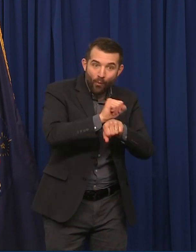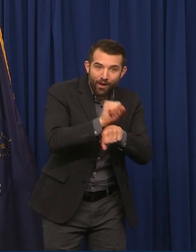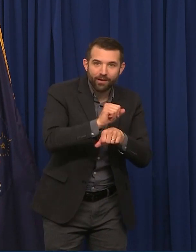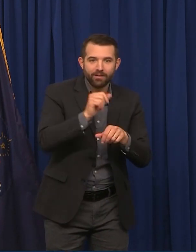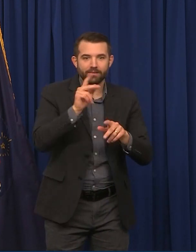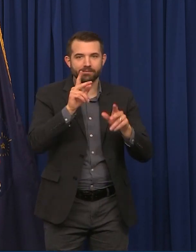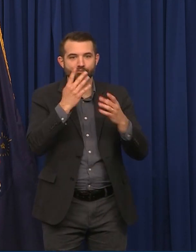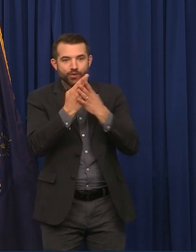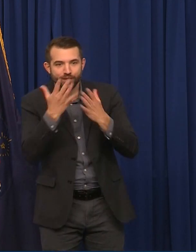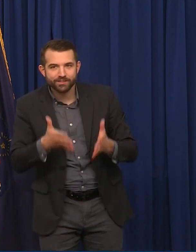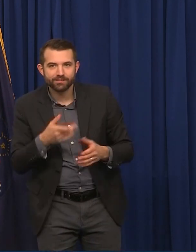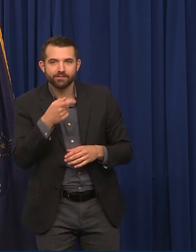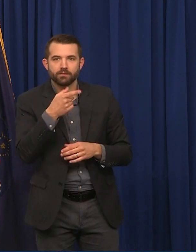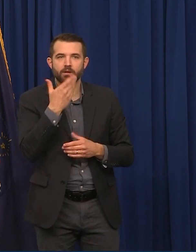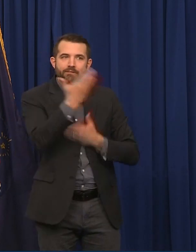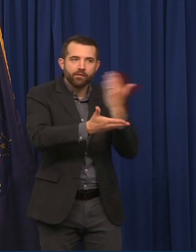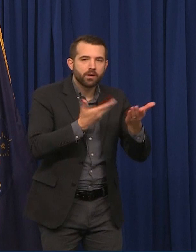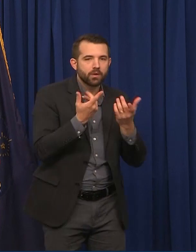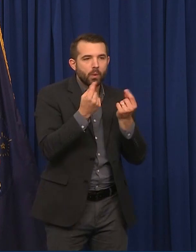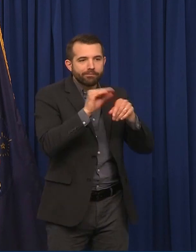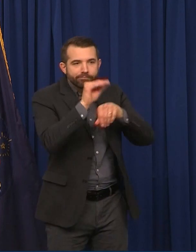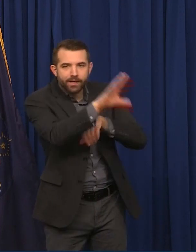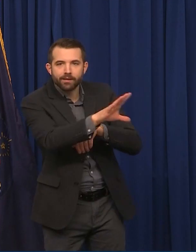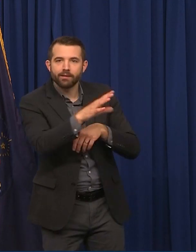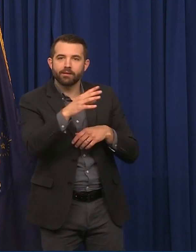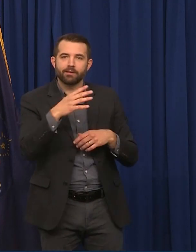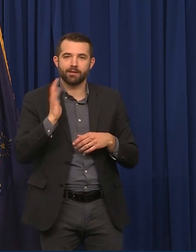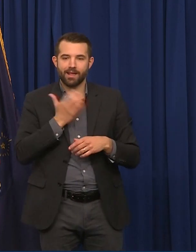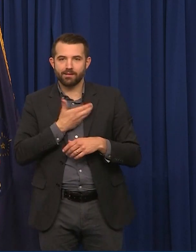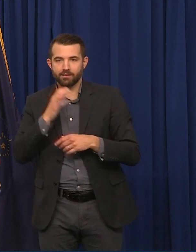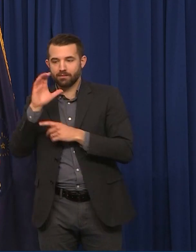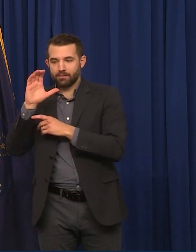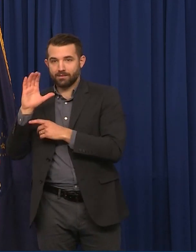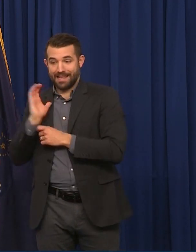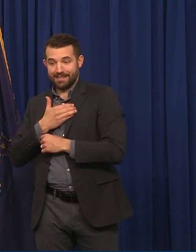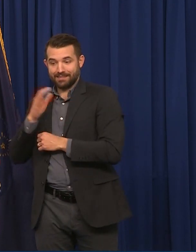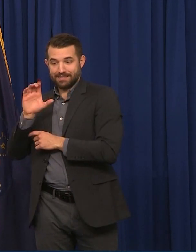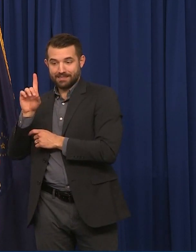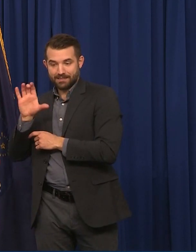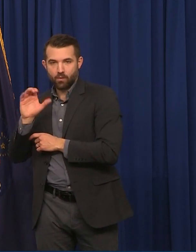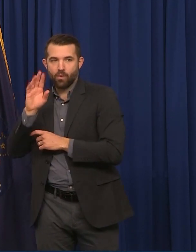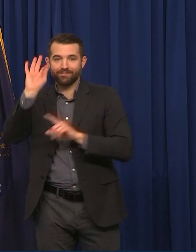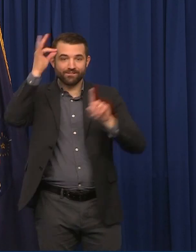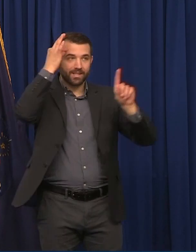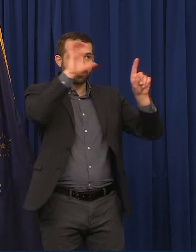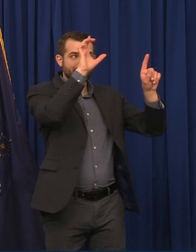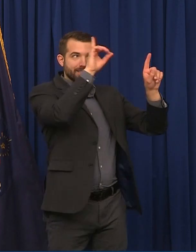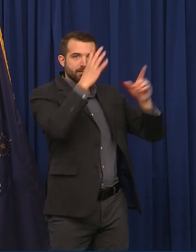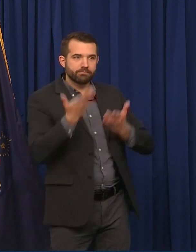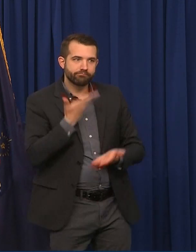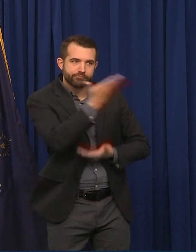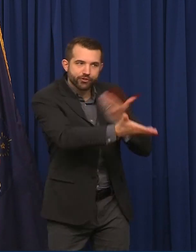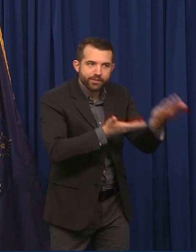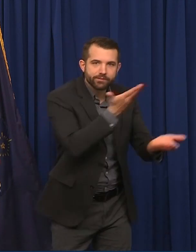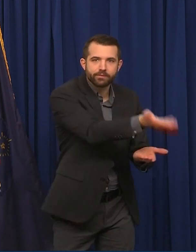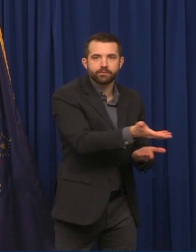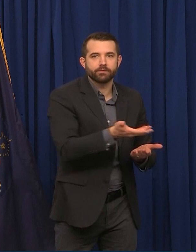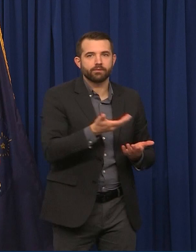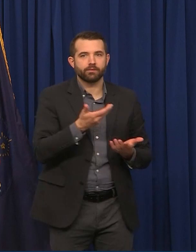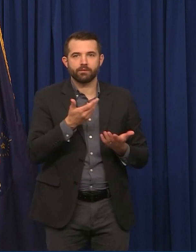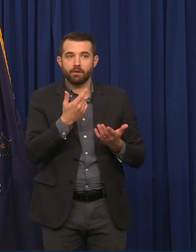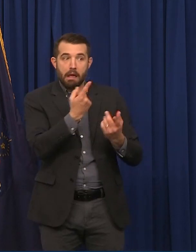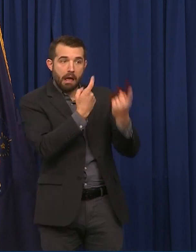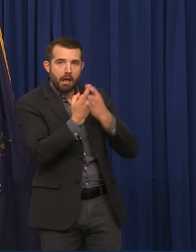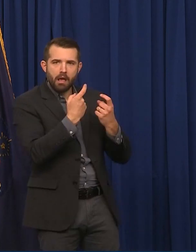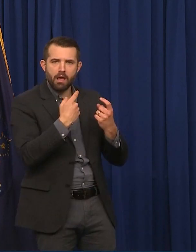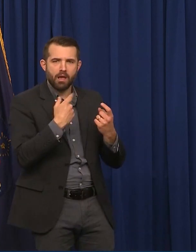both guidance coming from the U.S. CDC, as well as specific one-off pieces of consultation when they've had specific